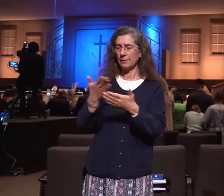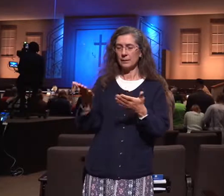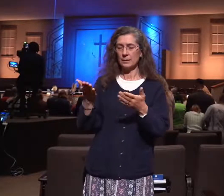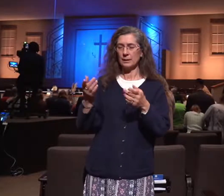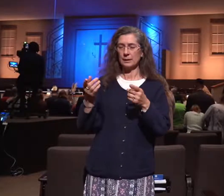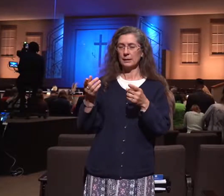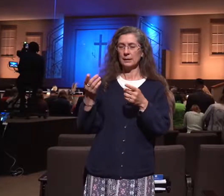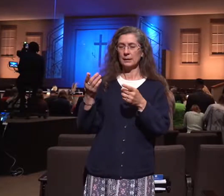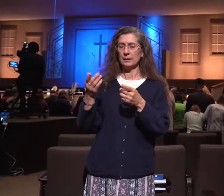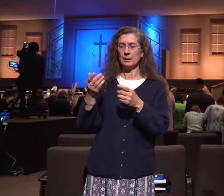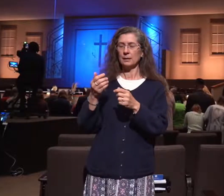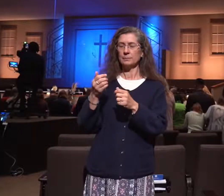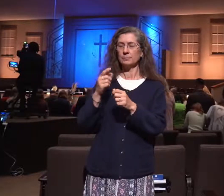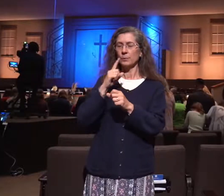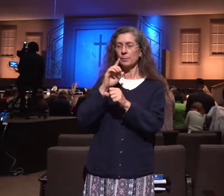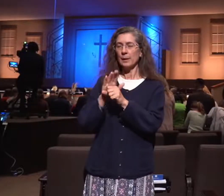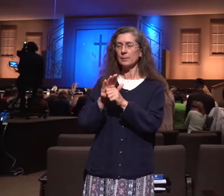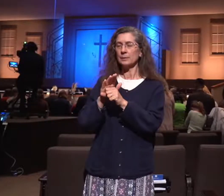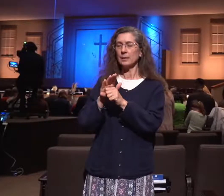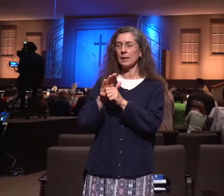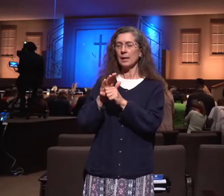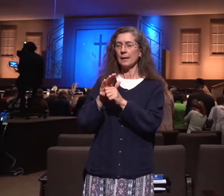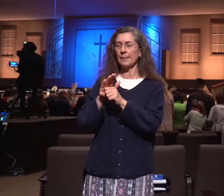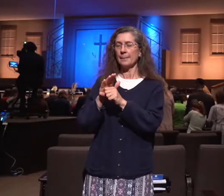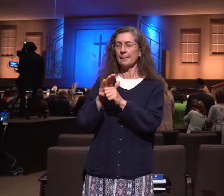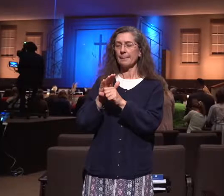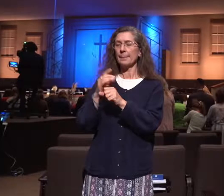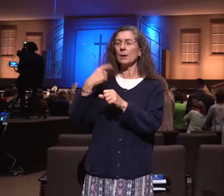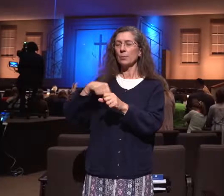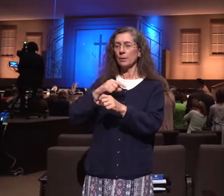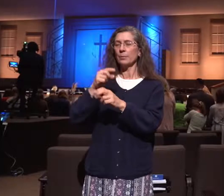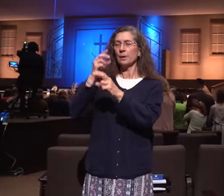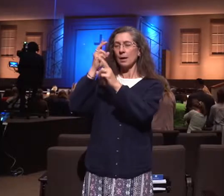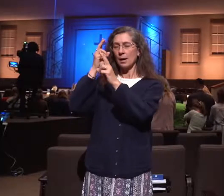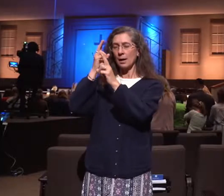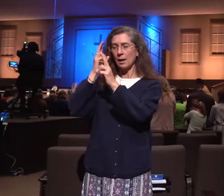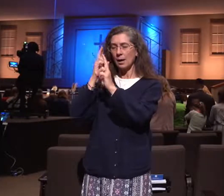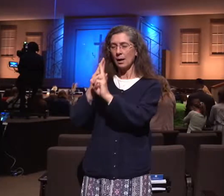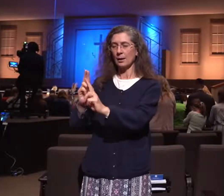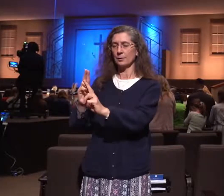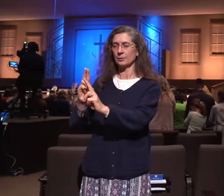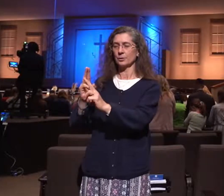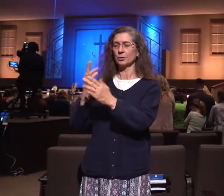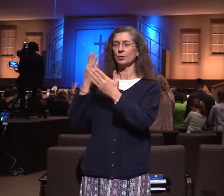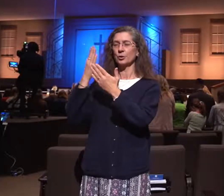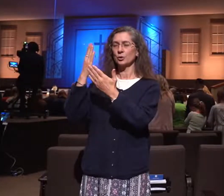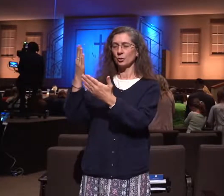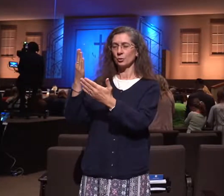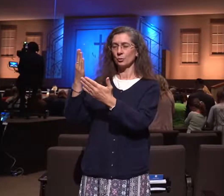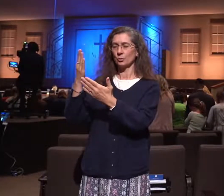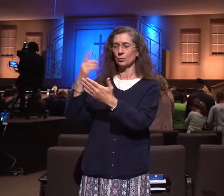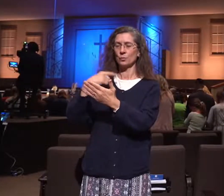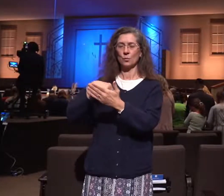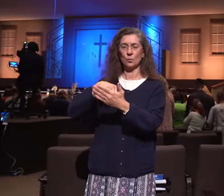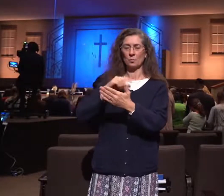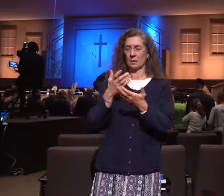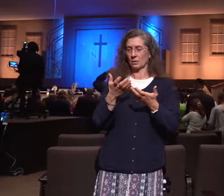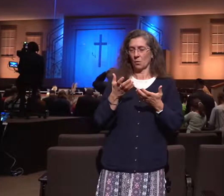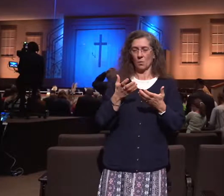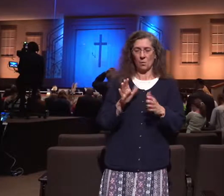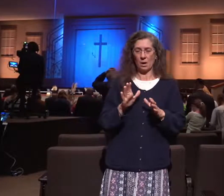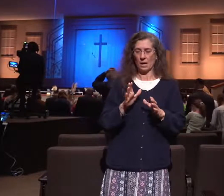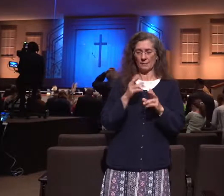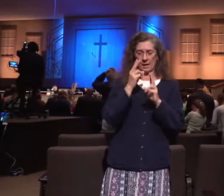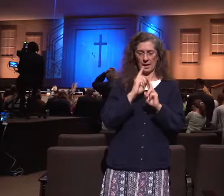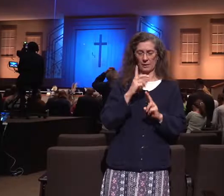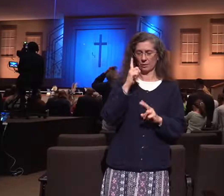any time in our lives, we'll give you all the honor and all the glory. We do not desire it. We do not